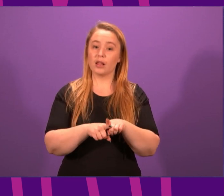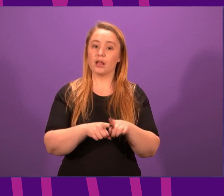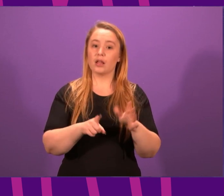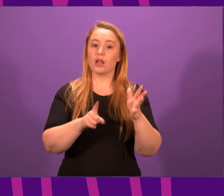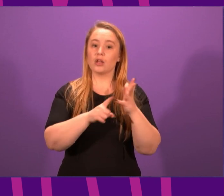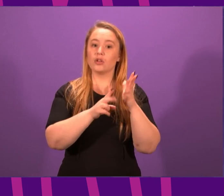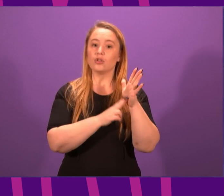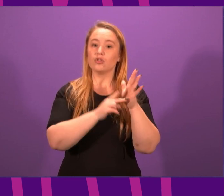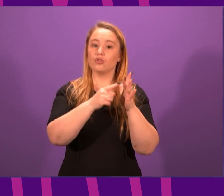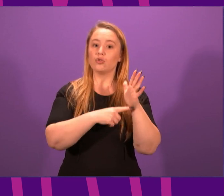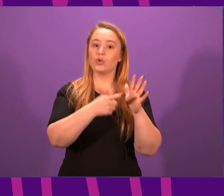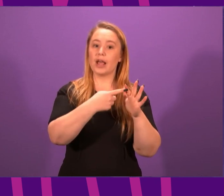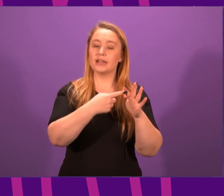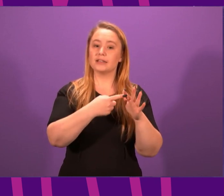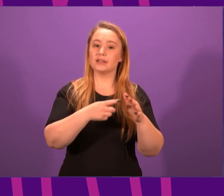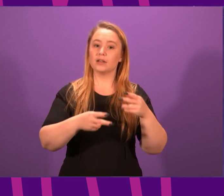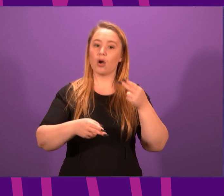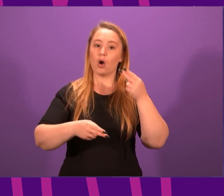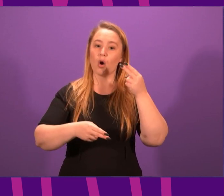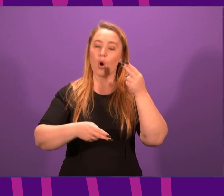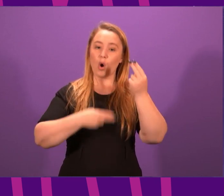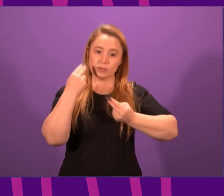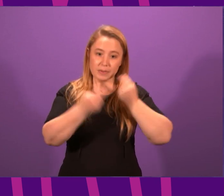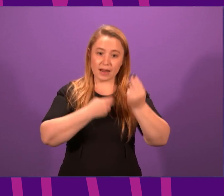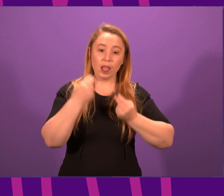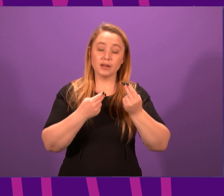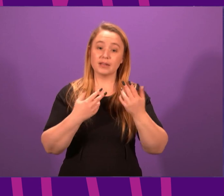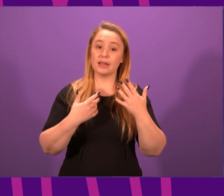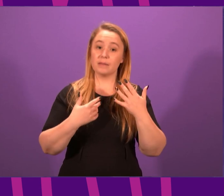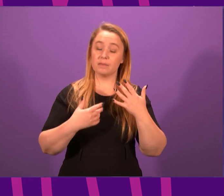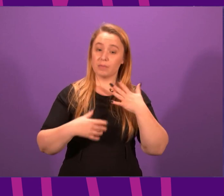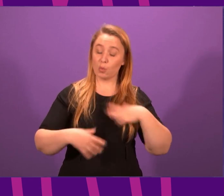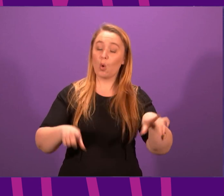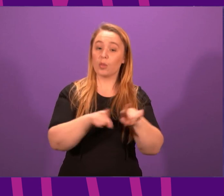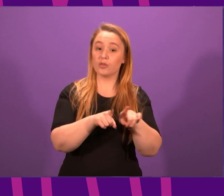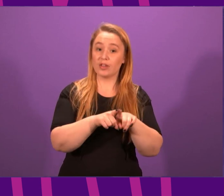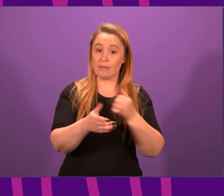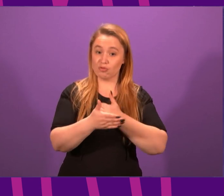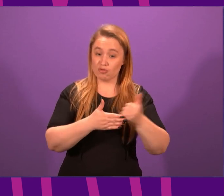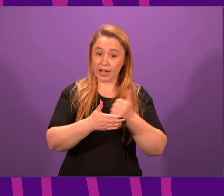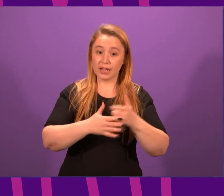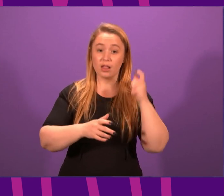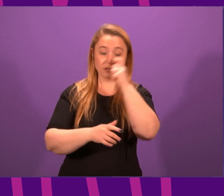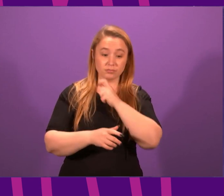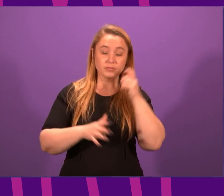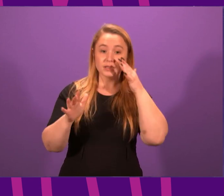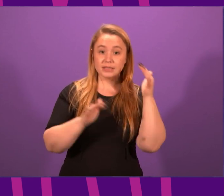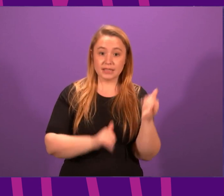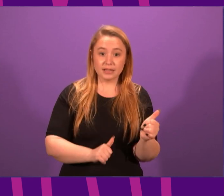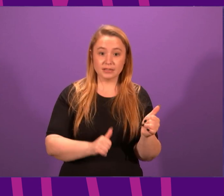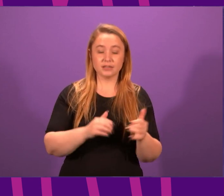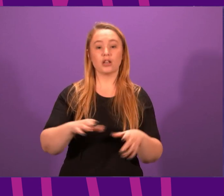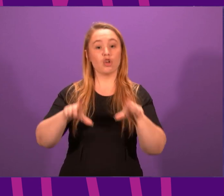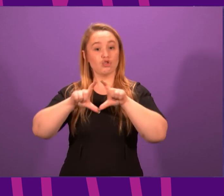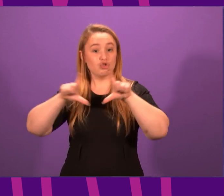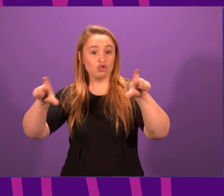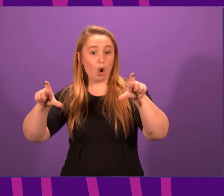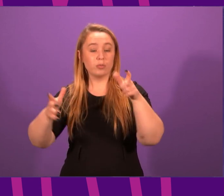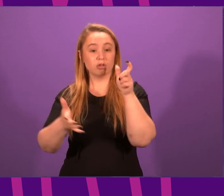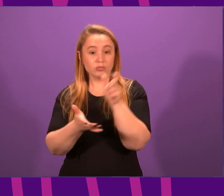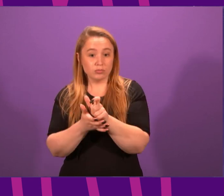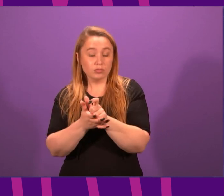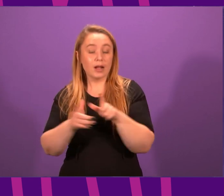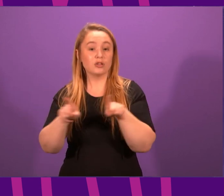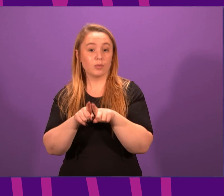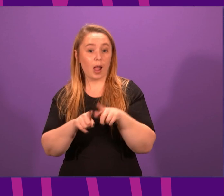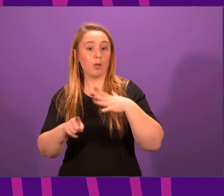the same approach to testing in hospitality settings. As retail settings come higher up the list of places